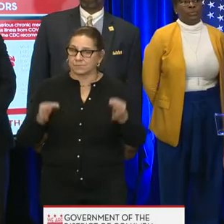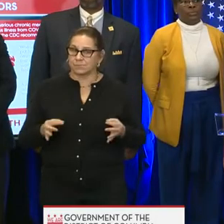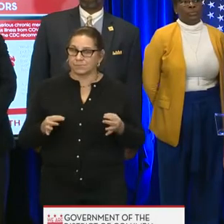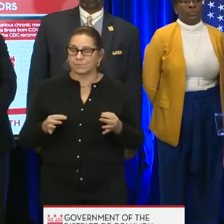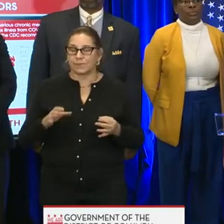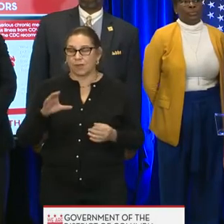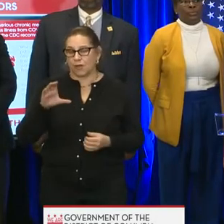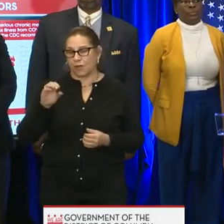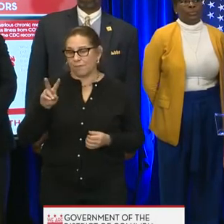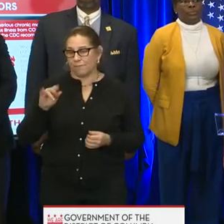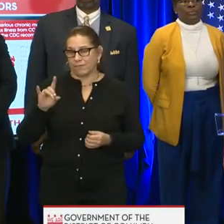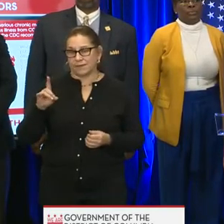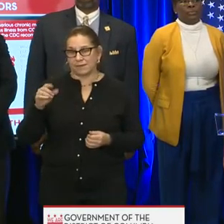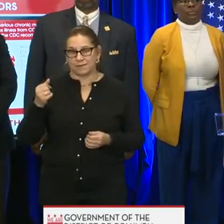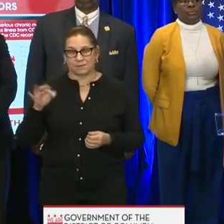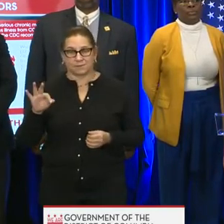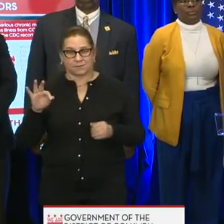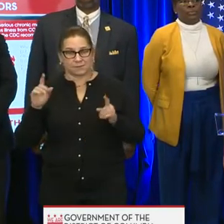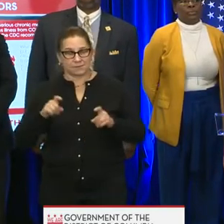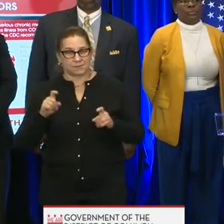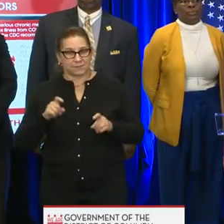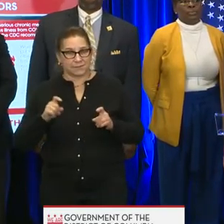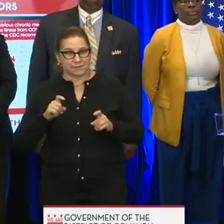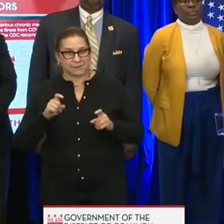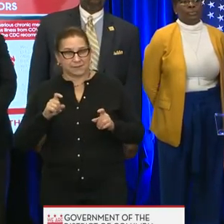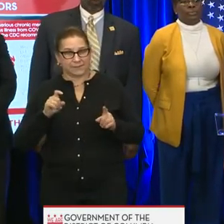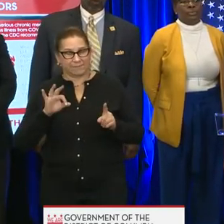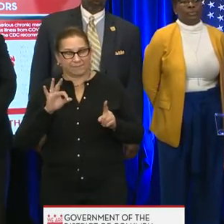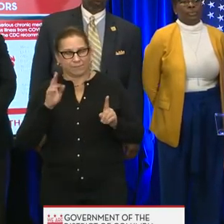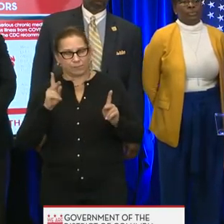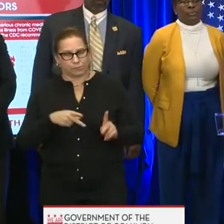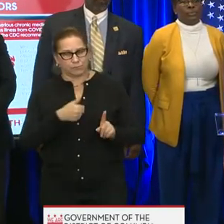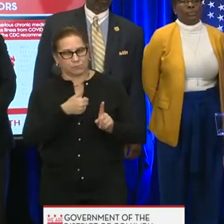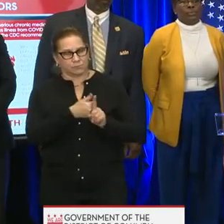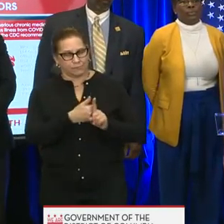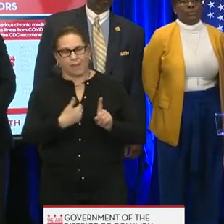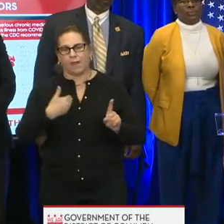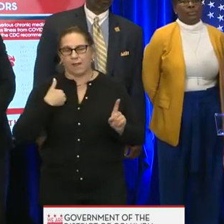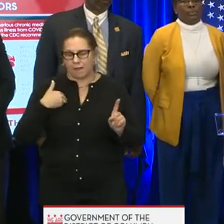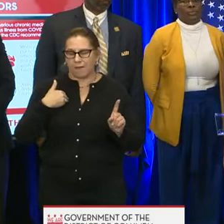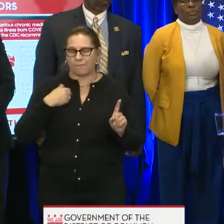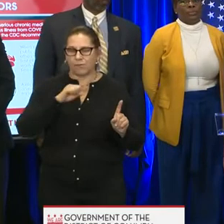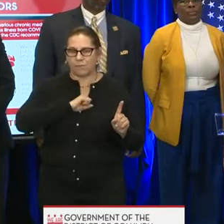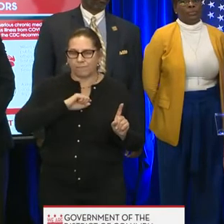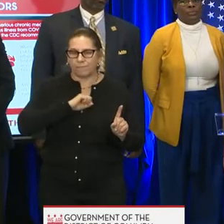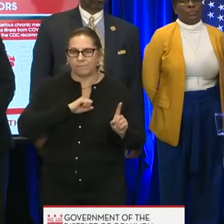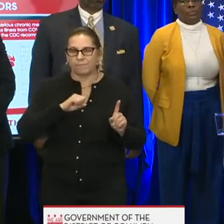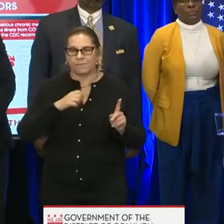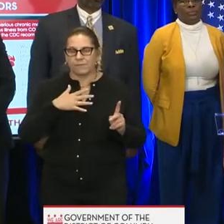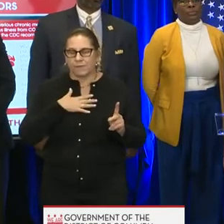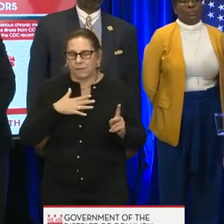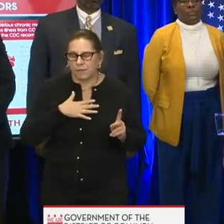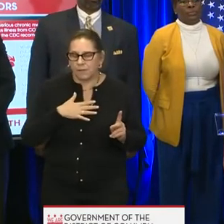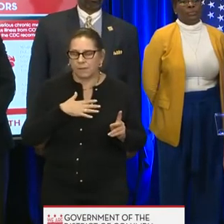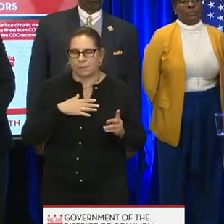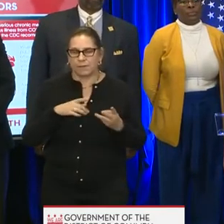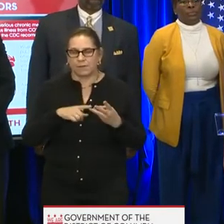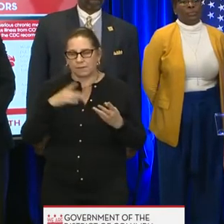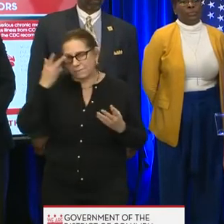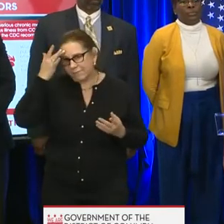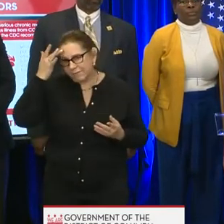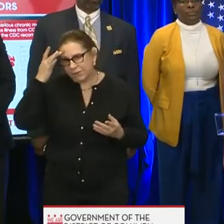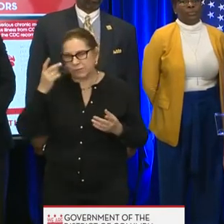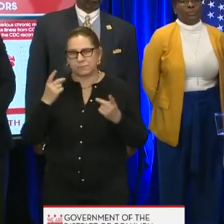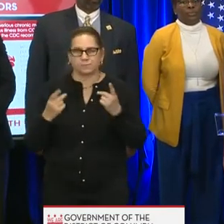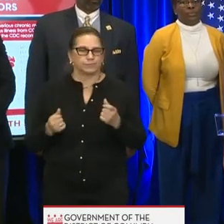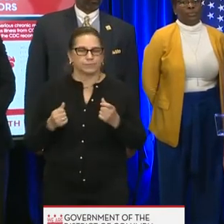individual is experiencing symptoms, including cough, fever, and shortness of breath, they should consult their doctor before visiting